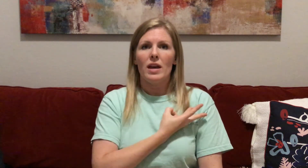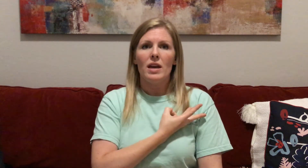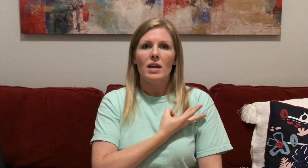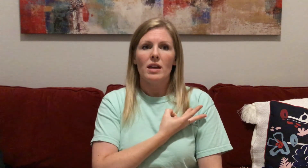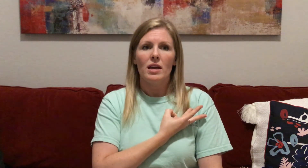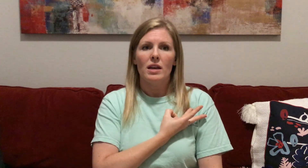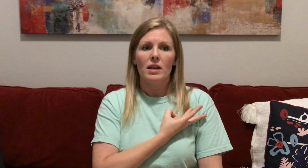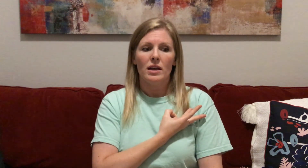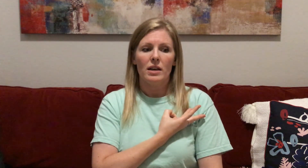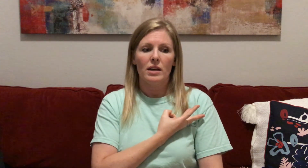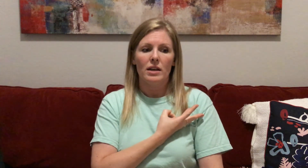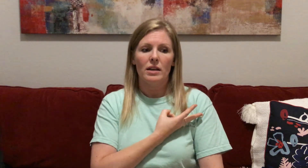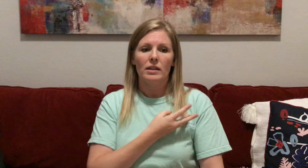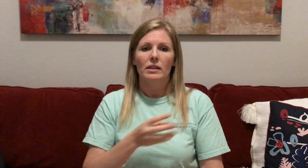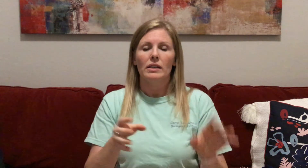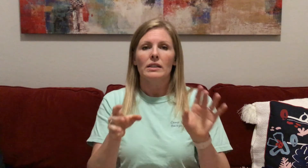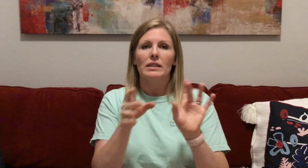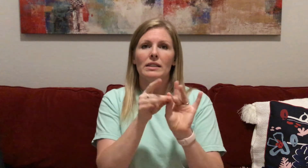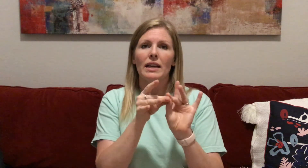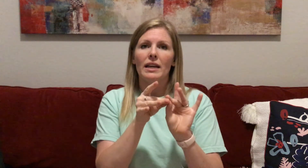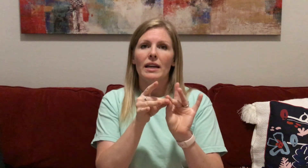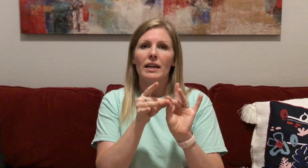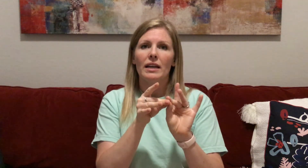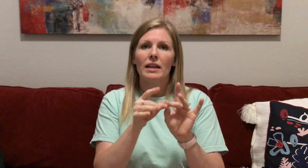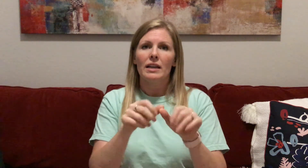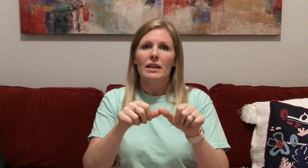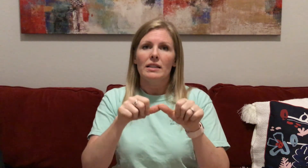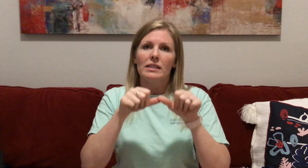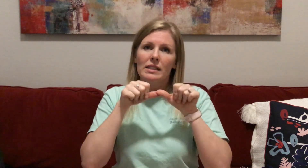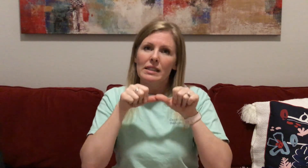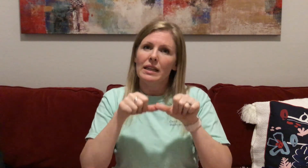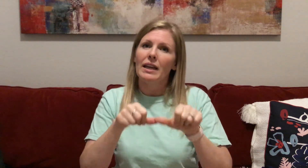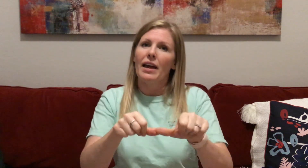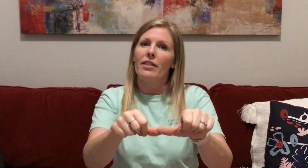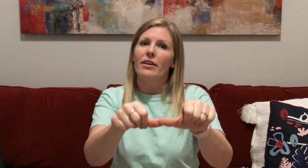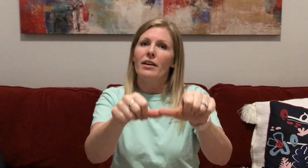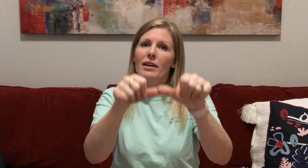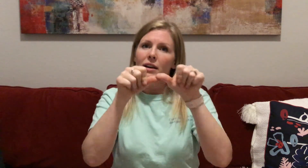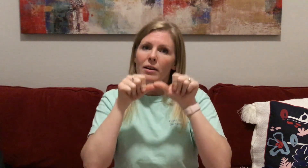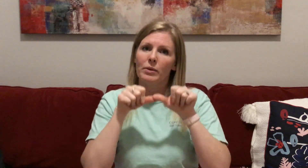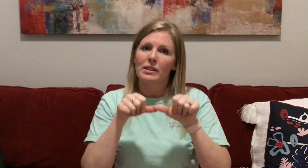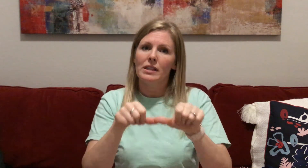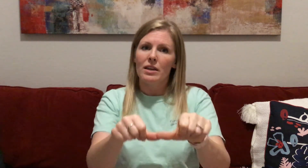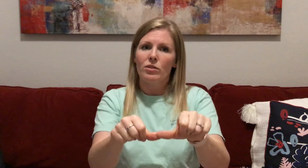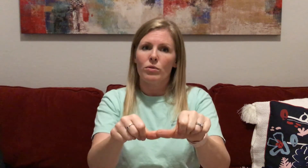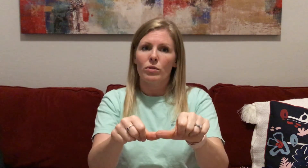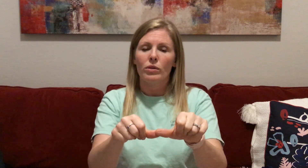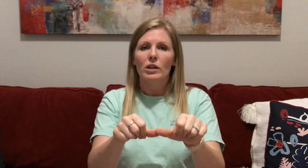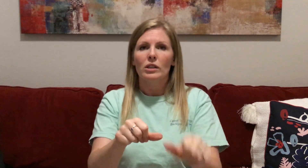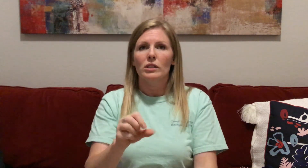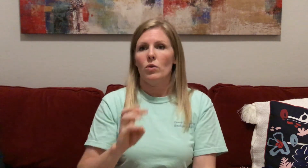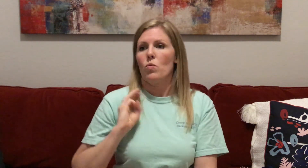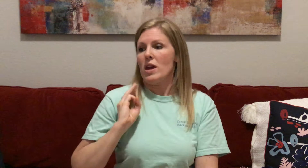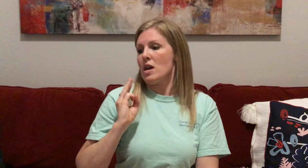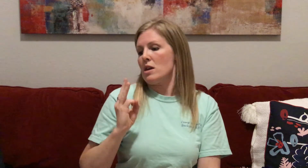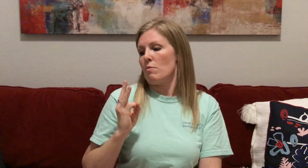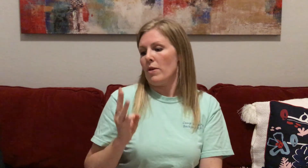We stick together and we see it through. So you bring